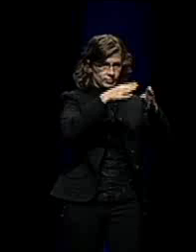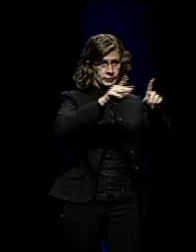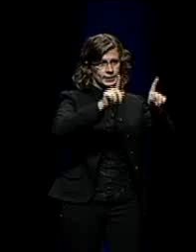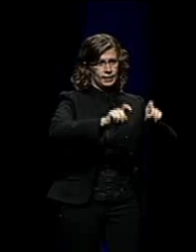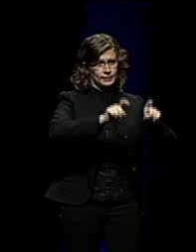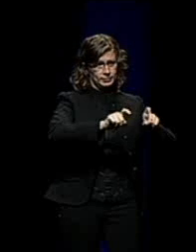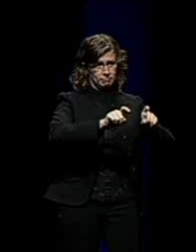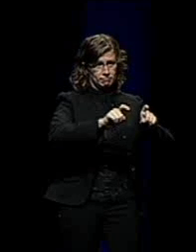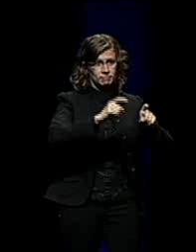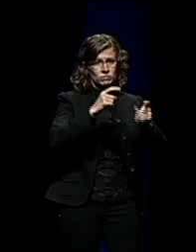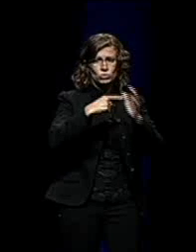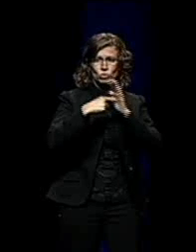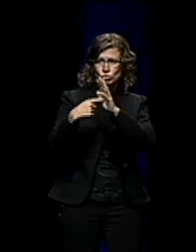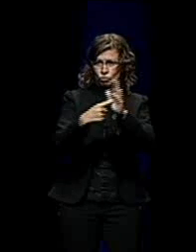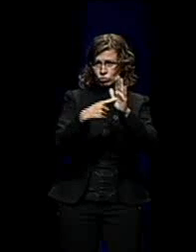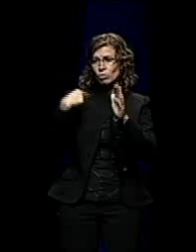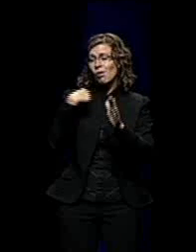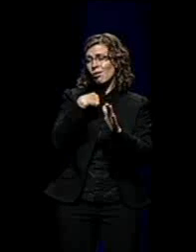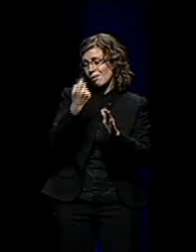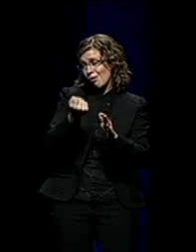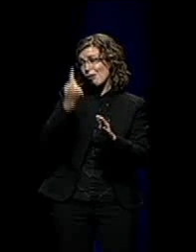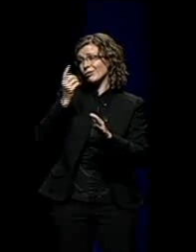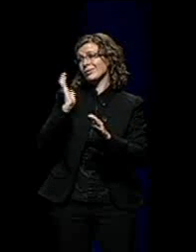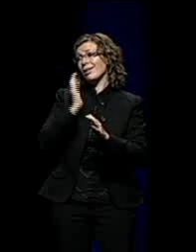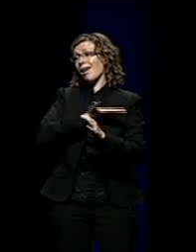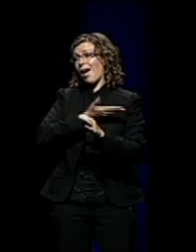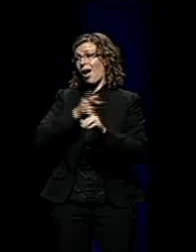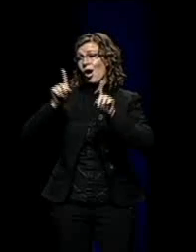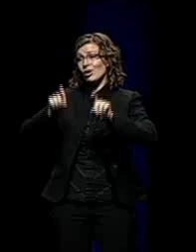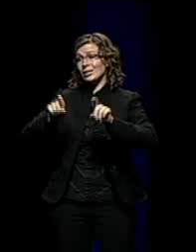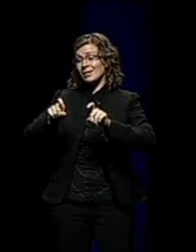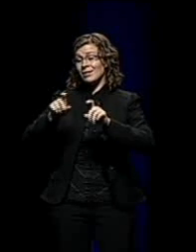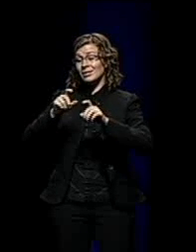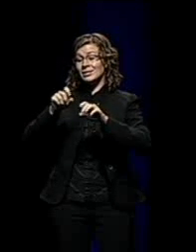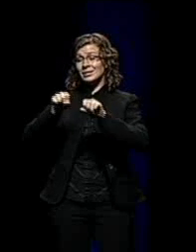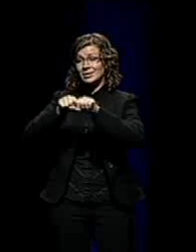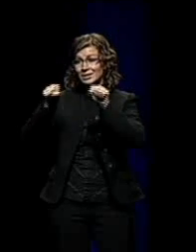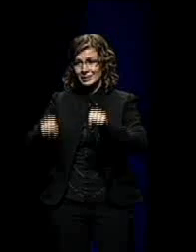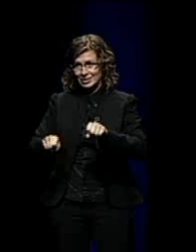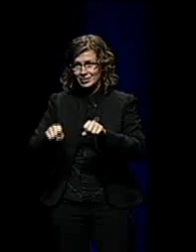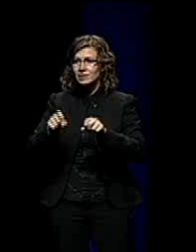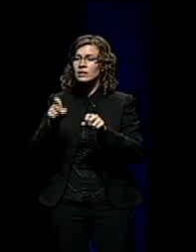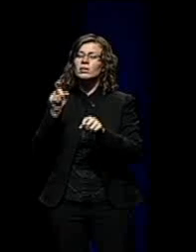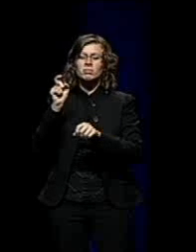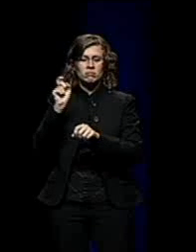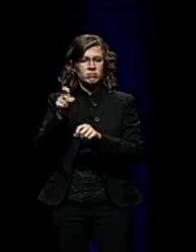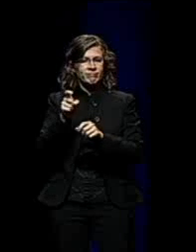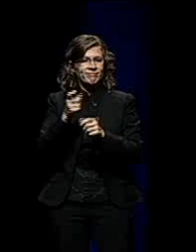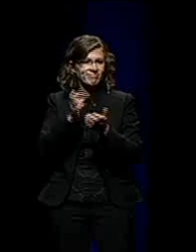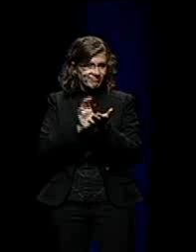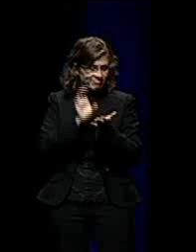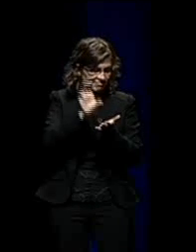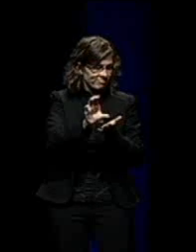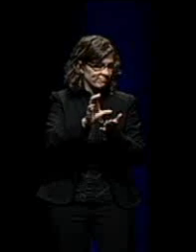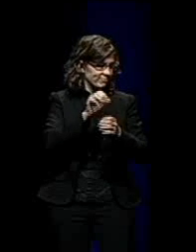our testing system needs a shot in the arm. And by shot in the arm, I'm talking funding, and that funding is